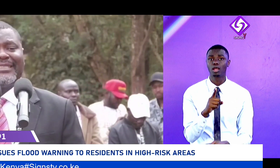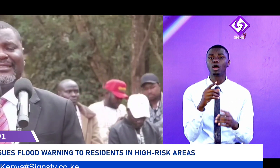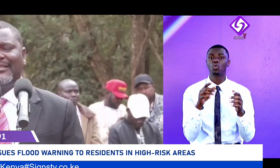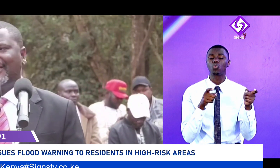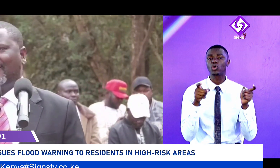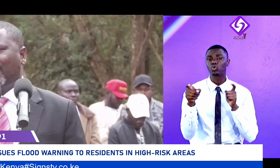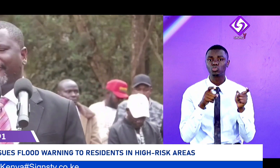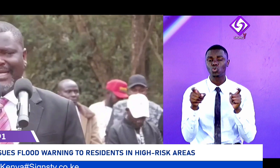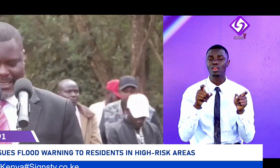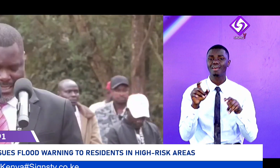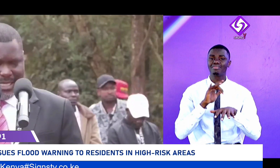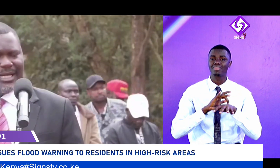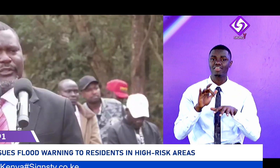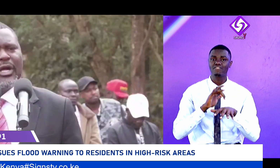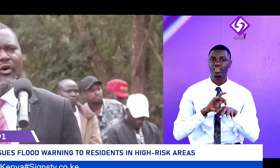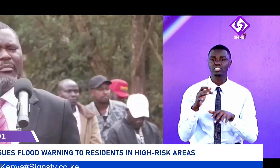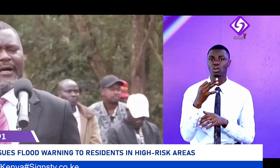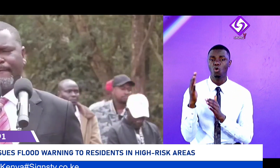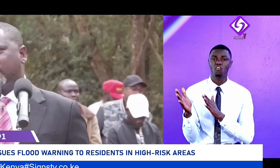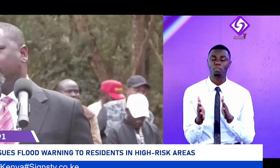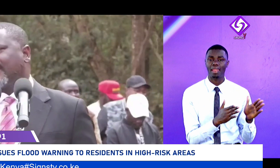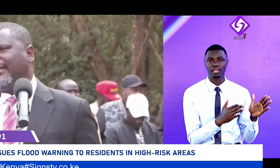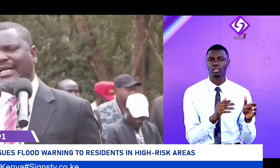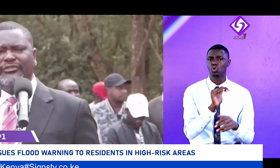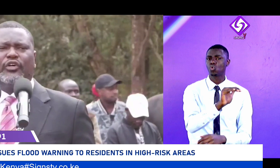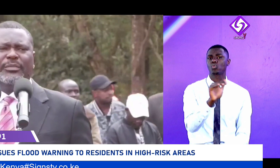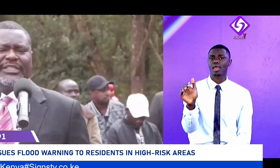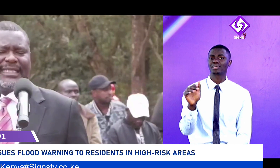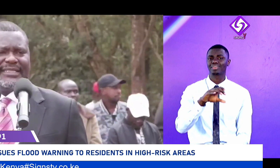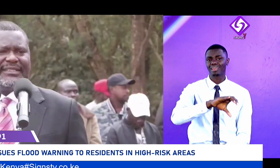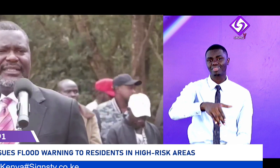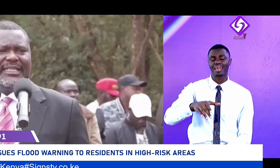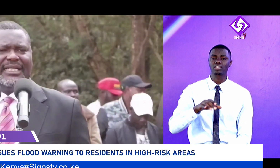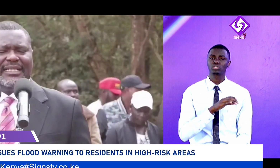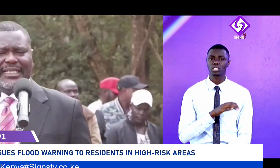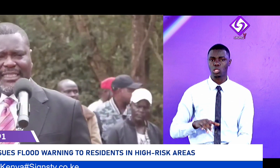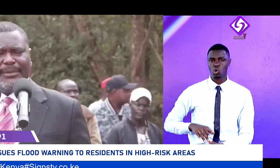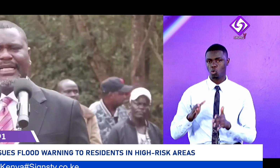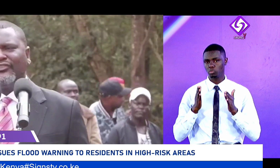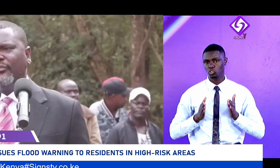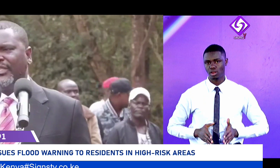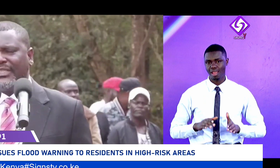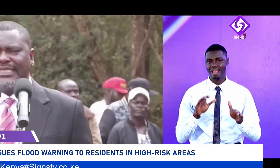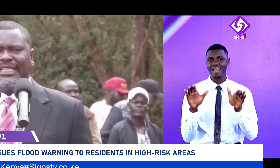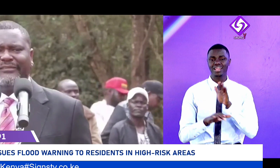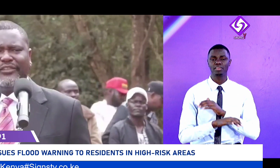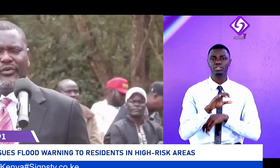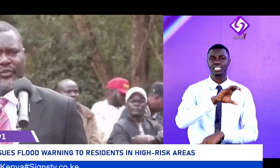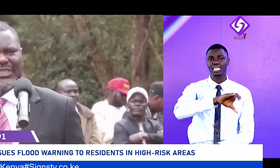effect of flooding. Na tunaomba the county commissioners, the deputy county commissioners na viongozi